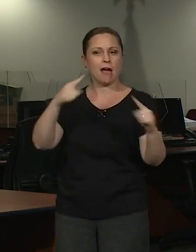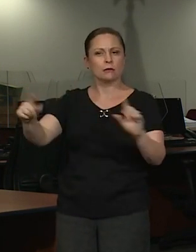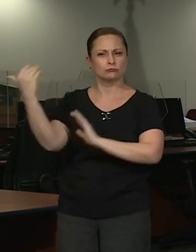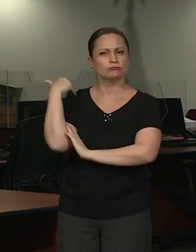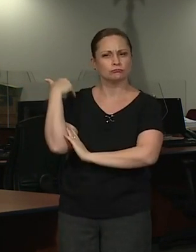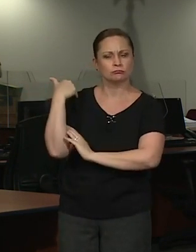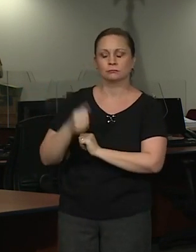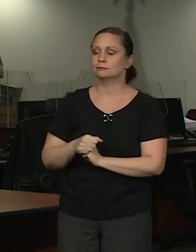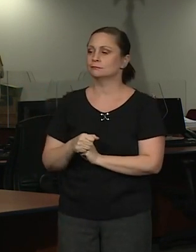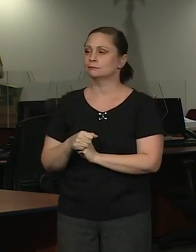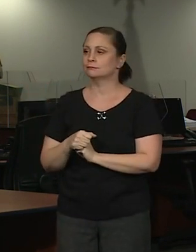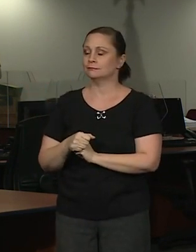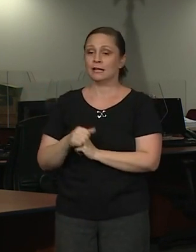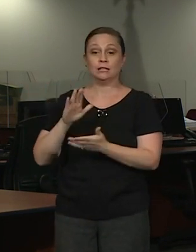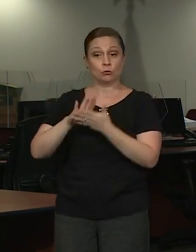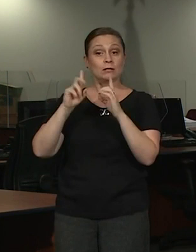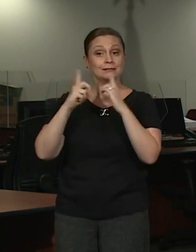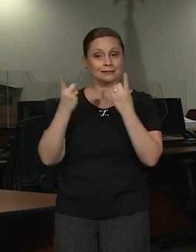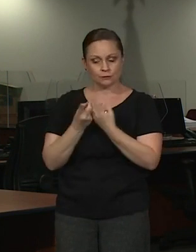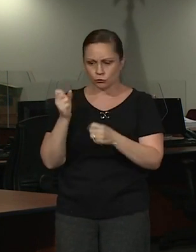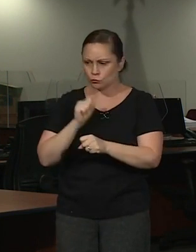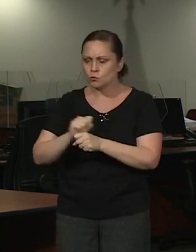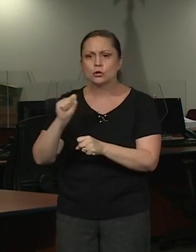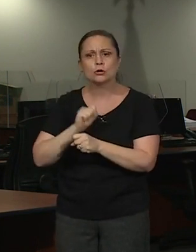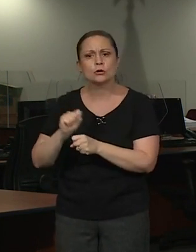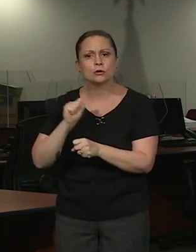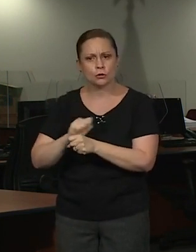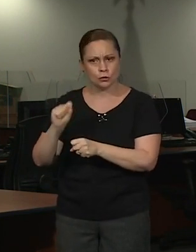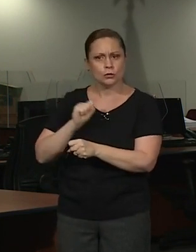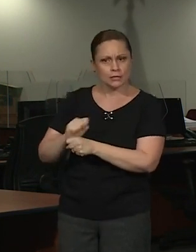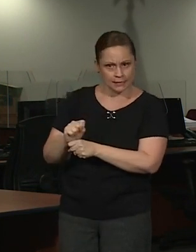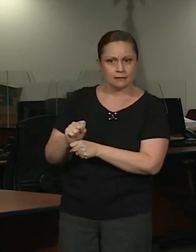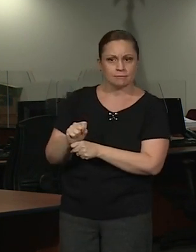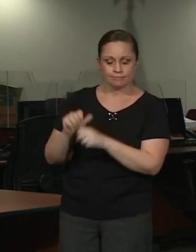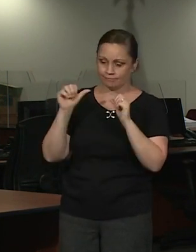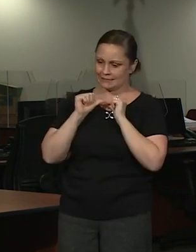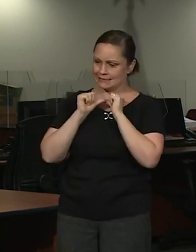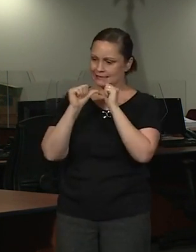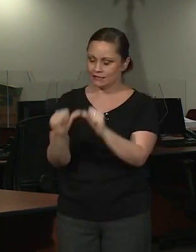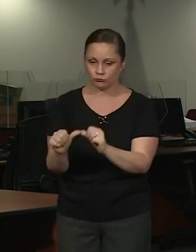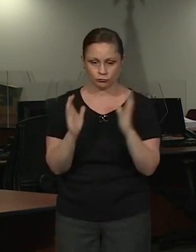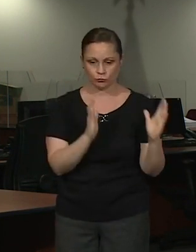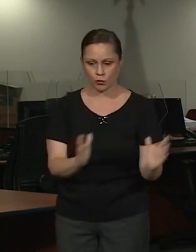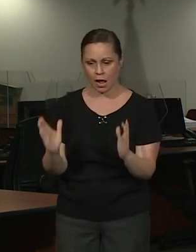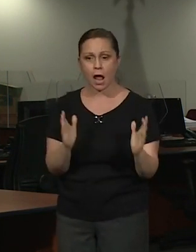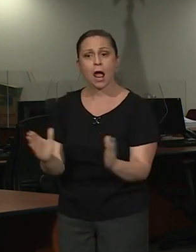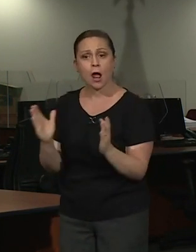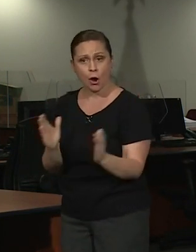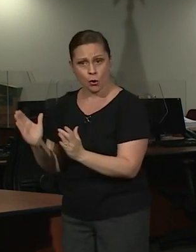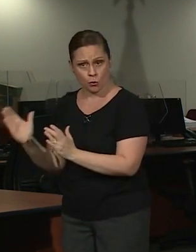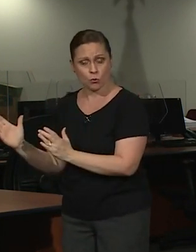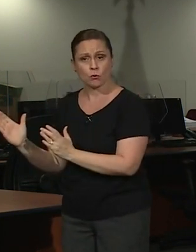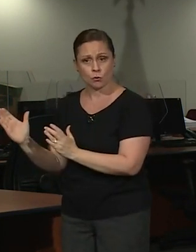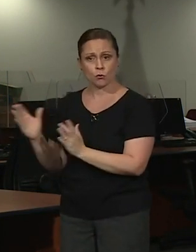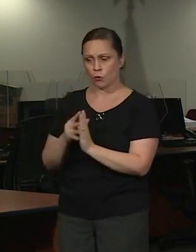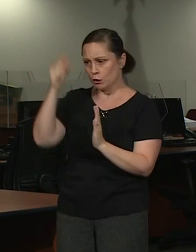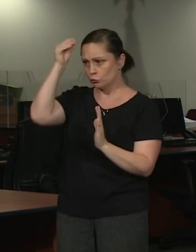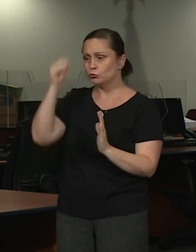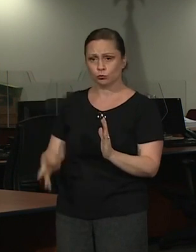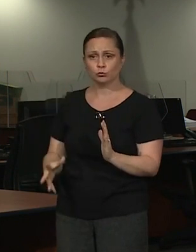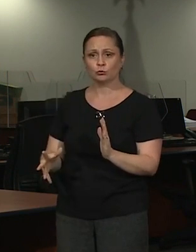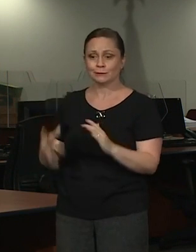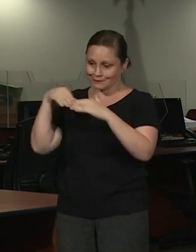The districts are working. The school districts are continuing to prepare for in-person instruction in the